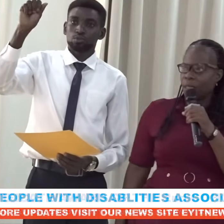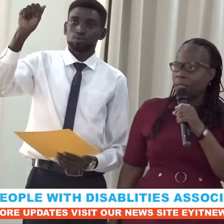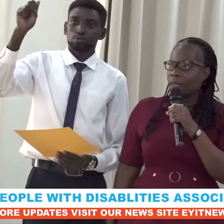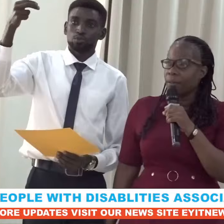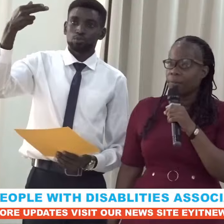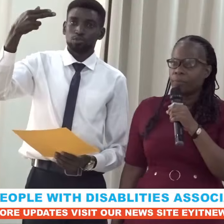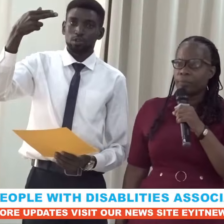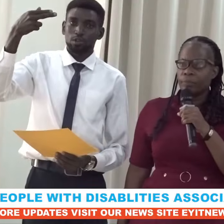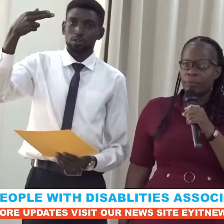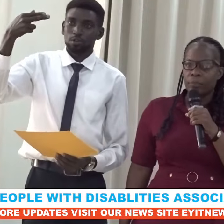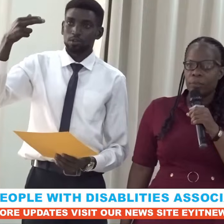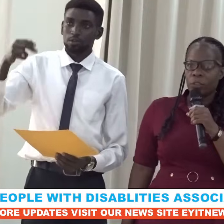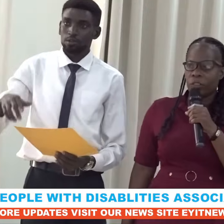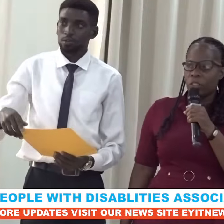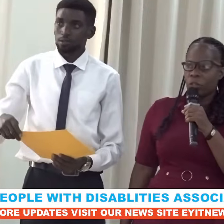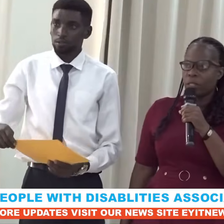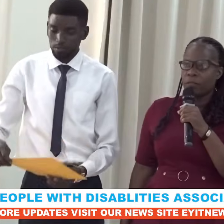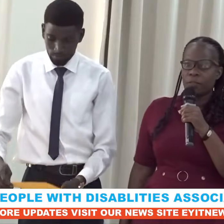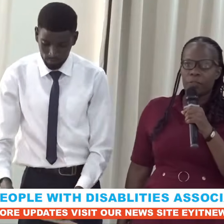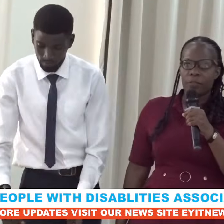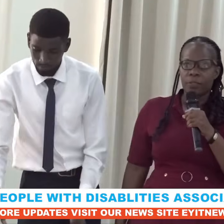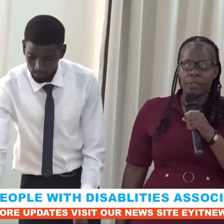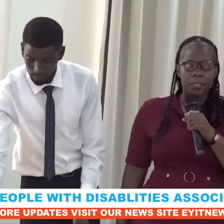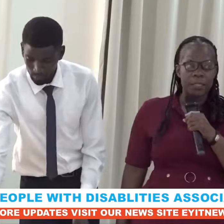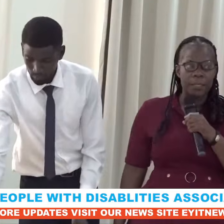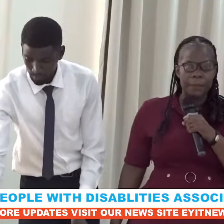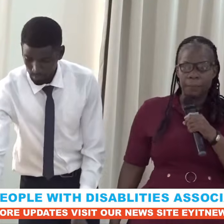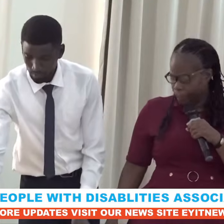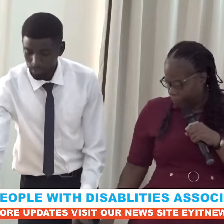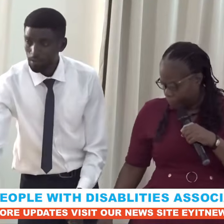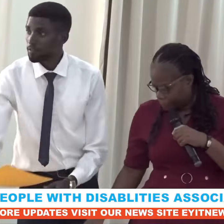Kakongi. Jovan Joseph.